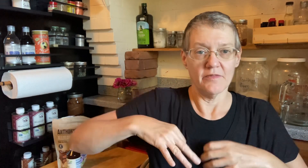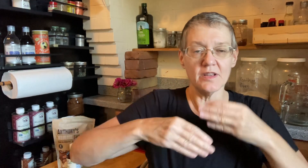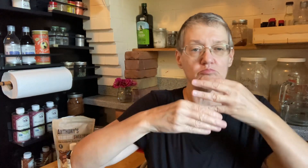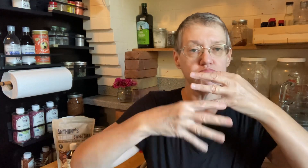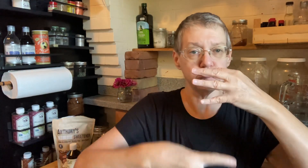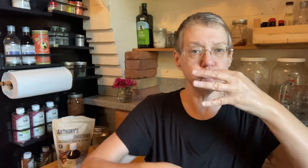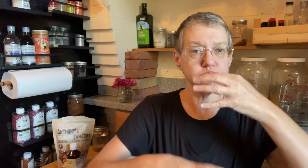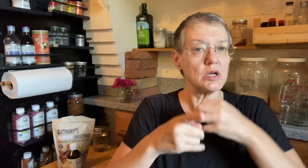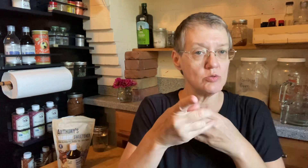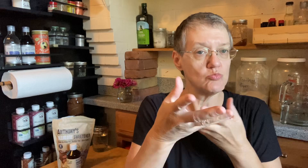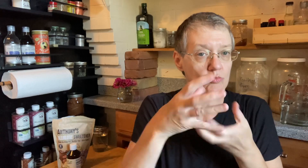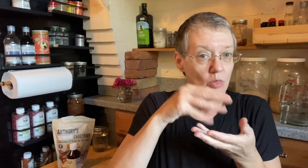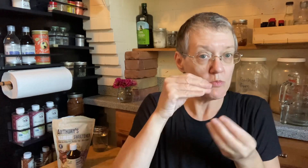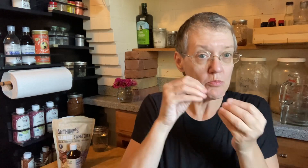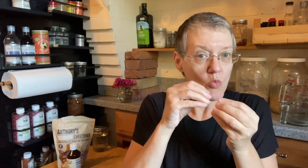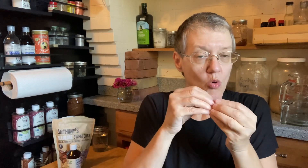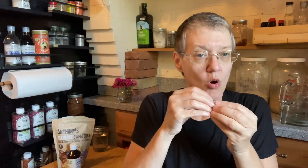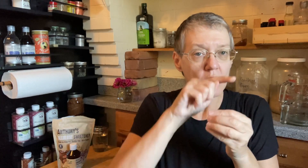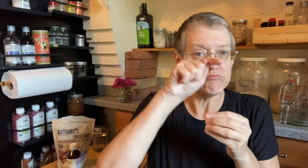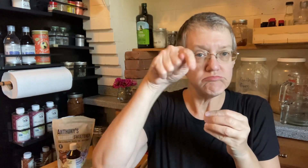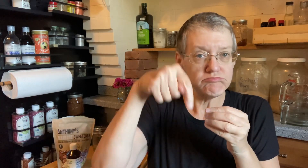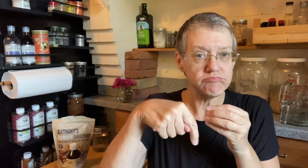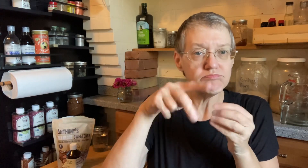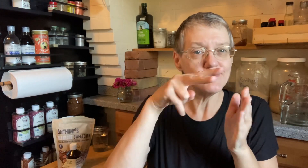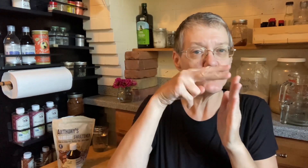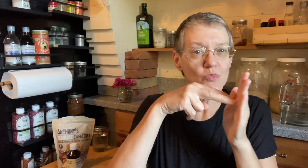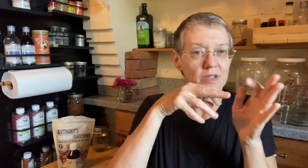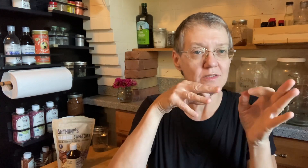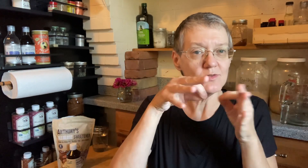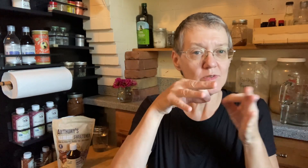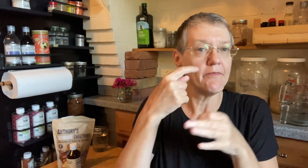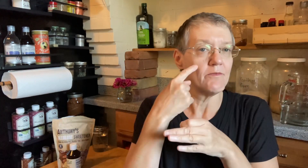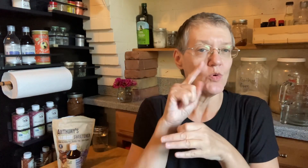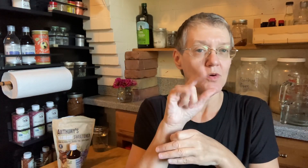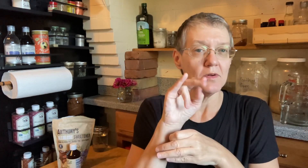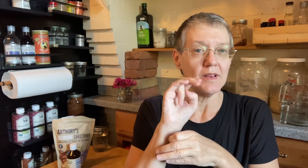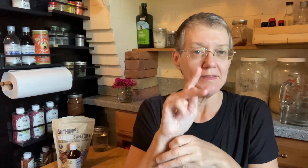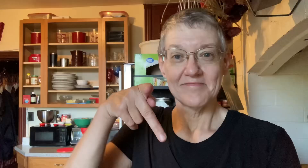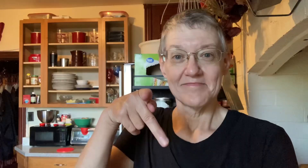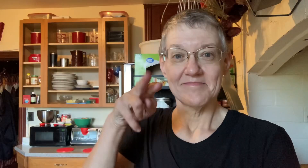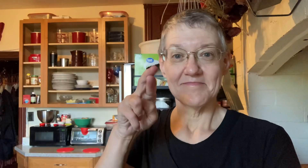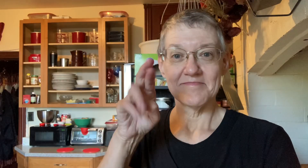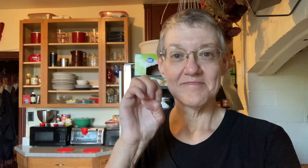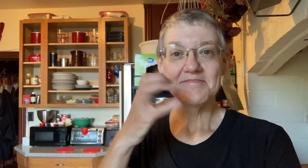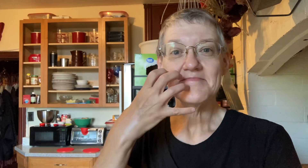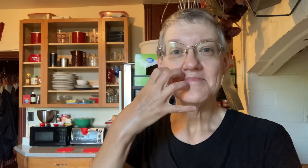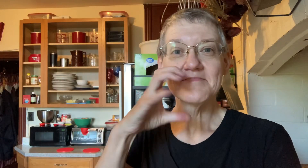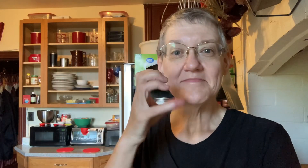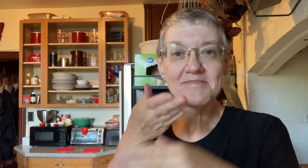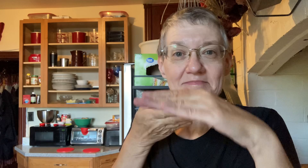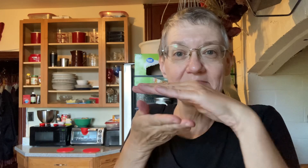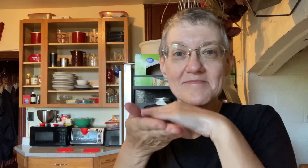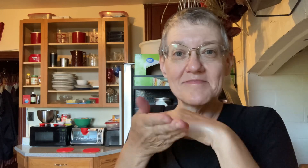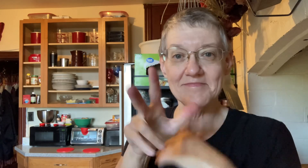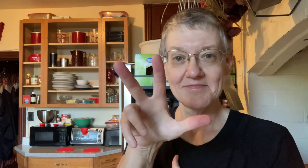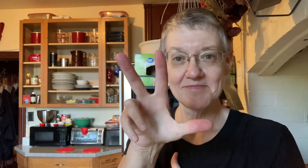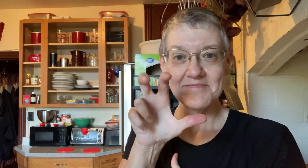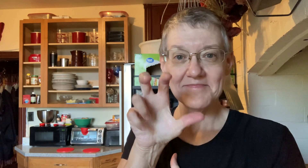It has some gut health benefits too. If you want to learn more in depth, look in the description for the link. Let's preheat the oven